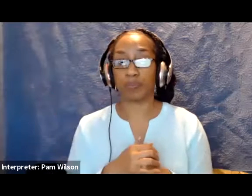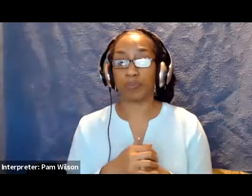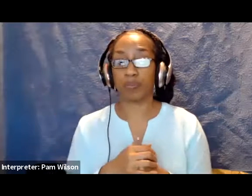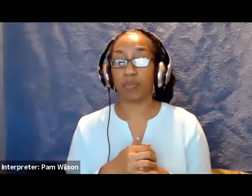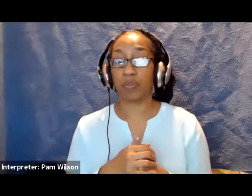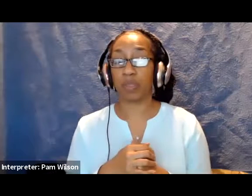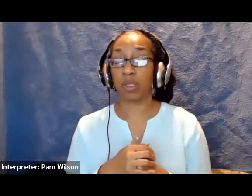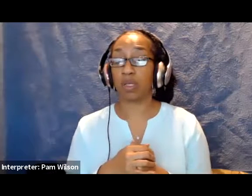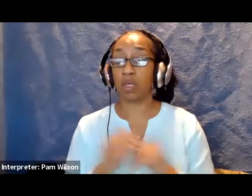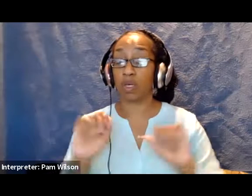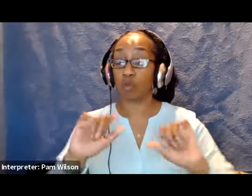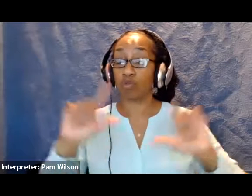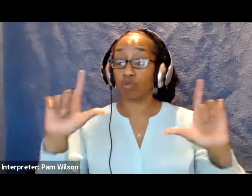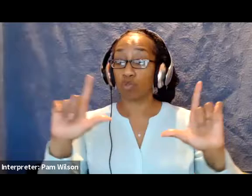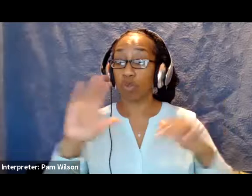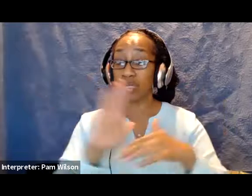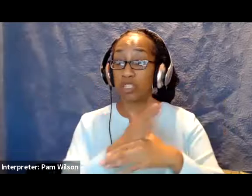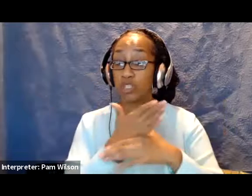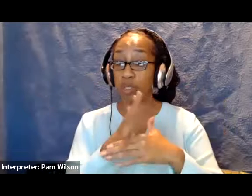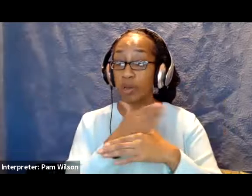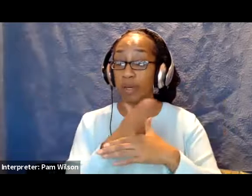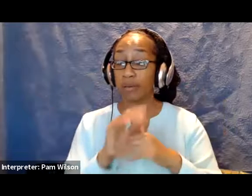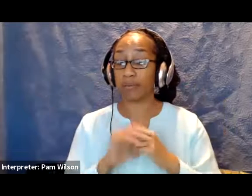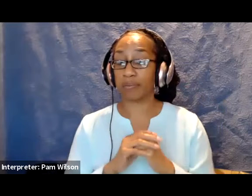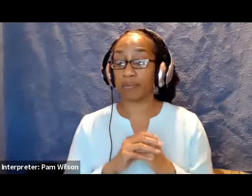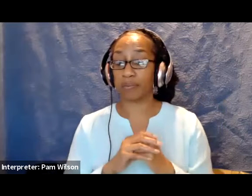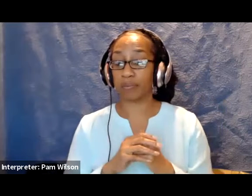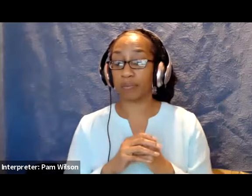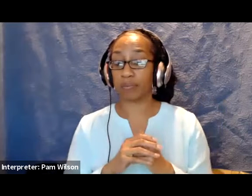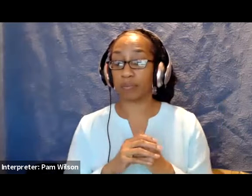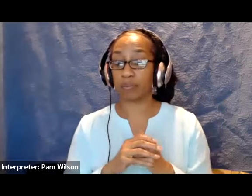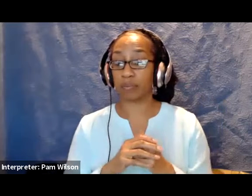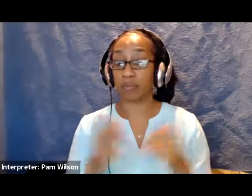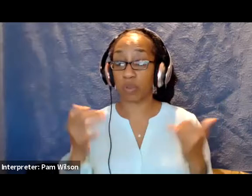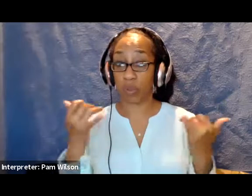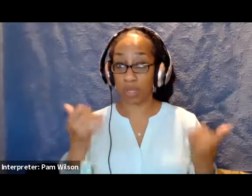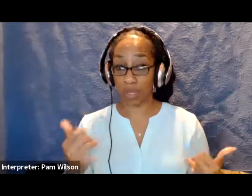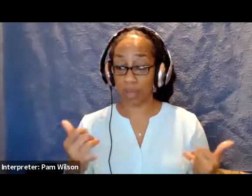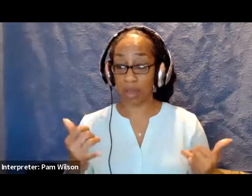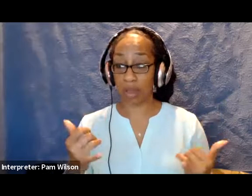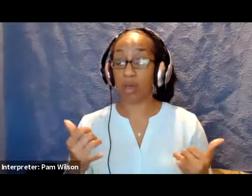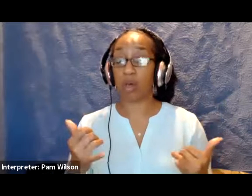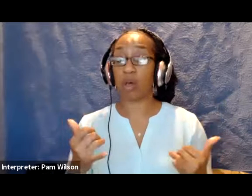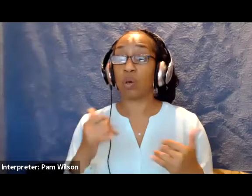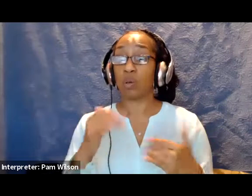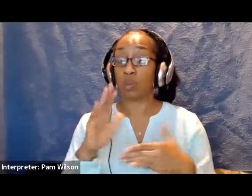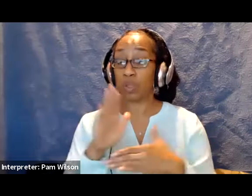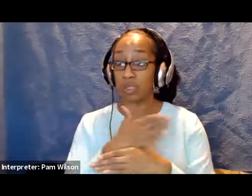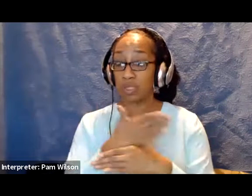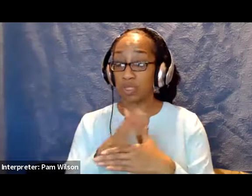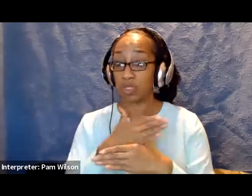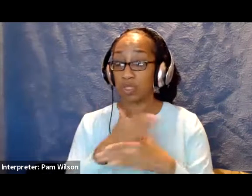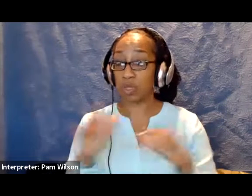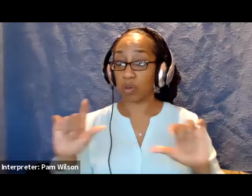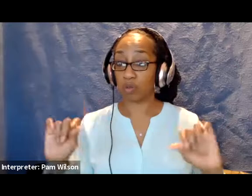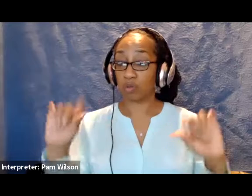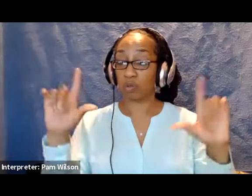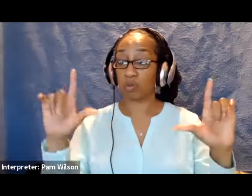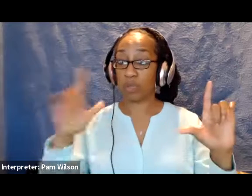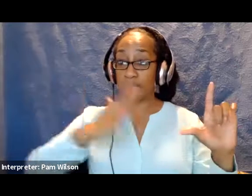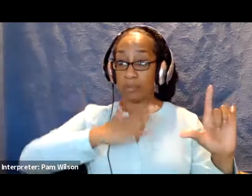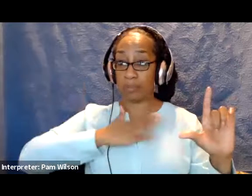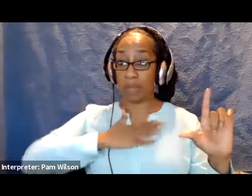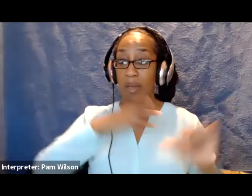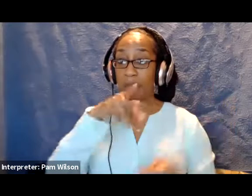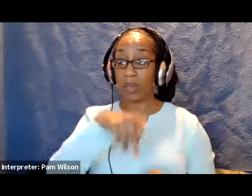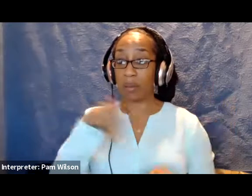sharing. I'm currently screen sharing my PowerPoint. Basically, what will happen is when you